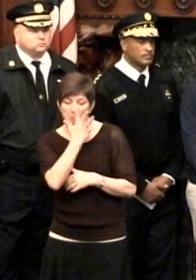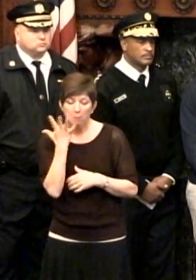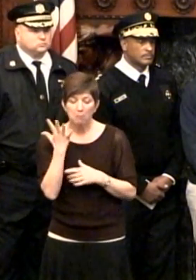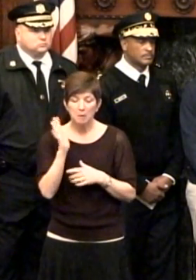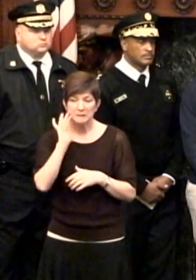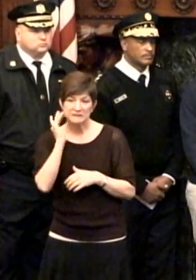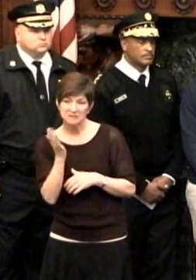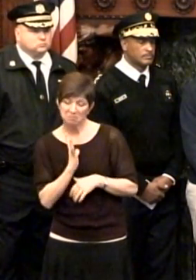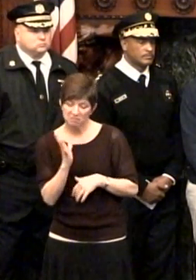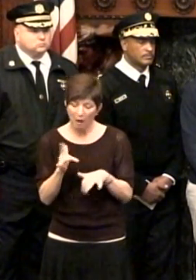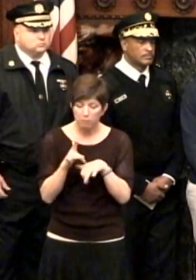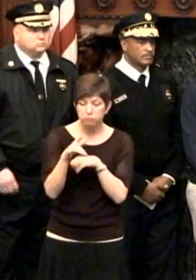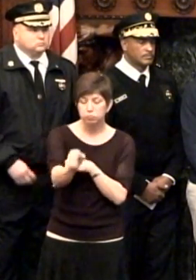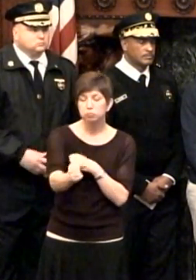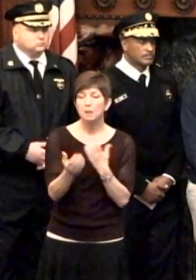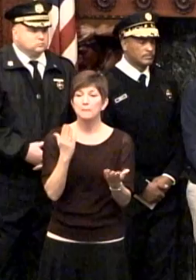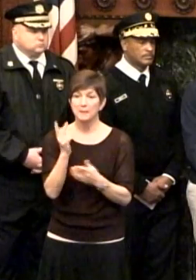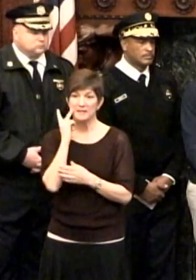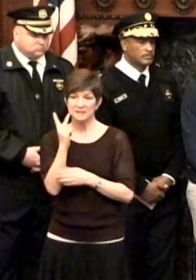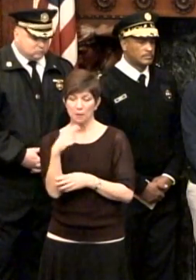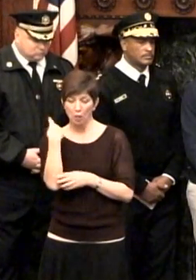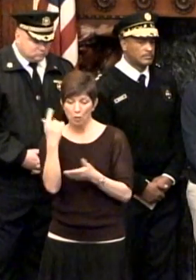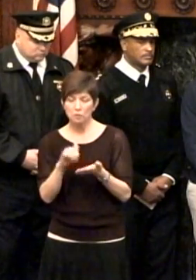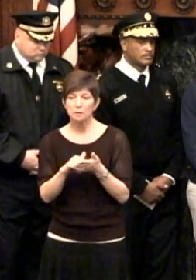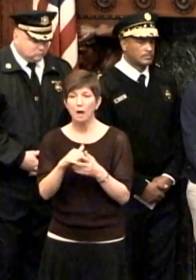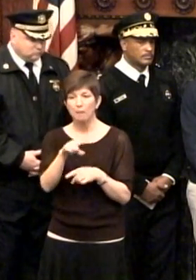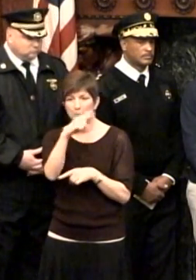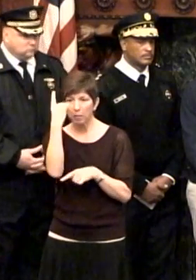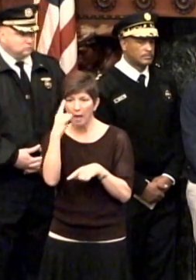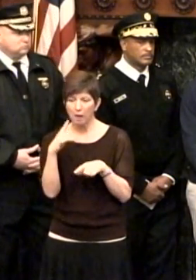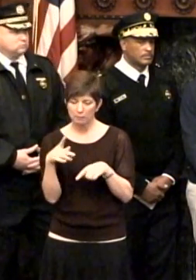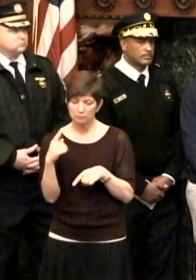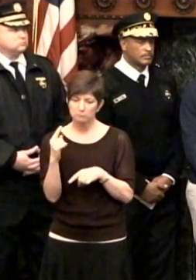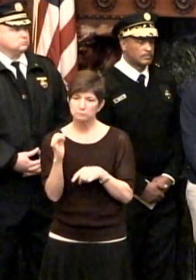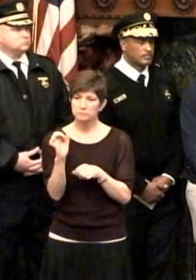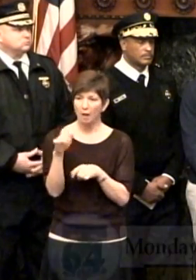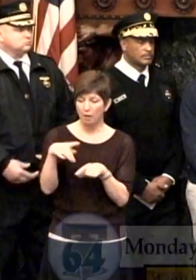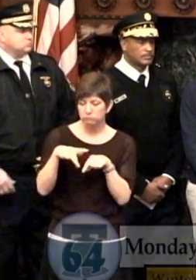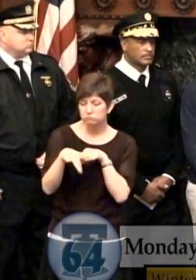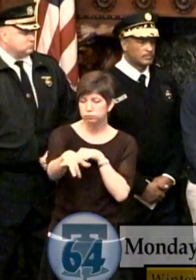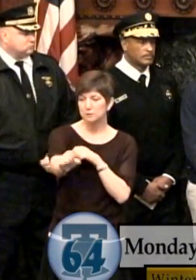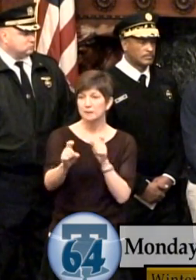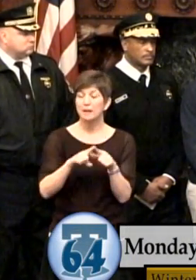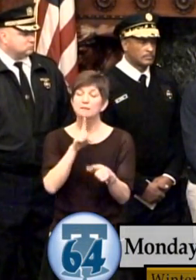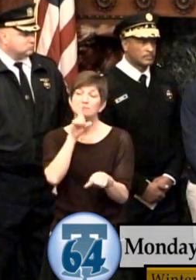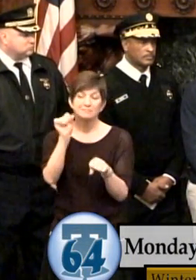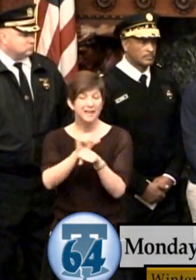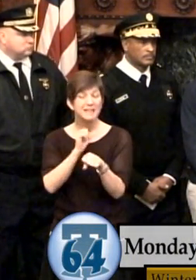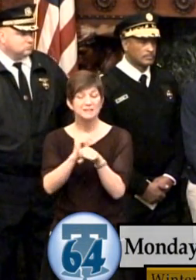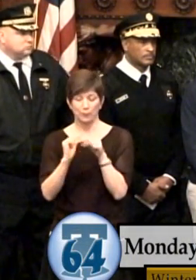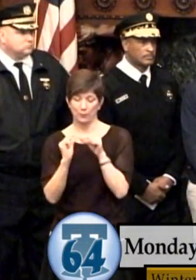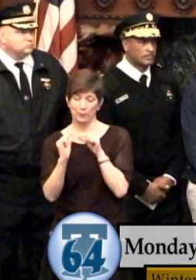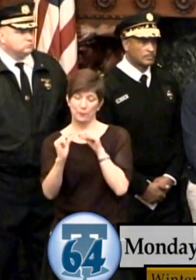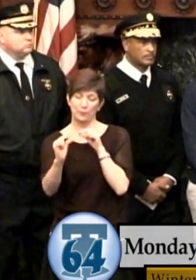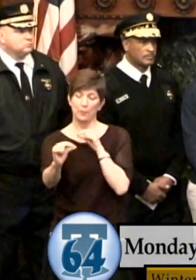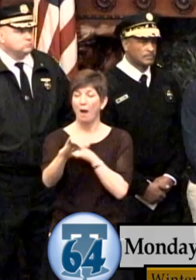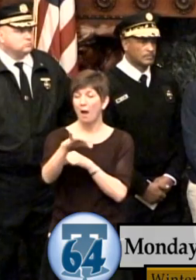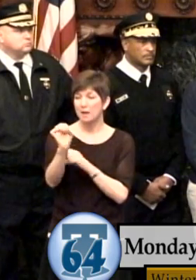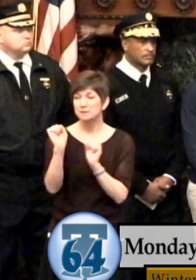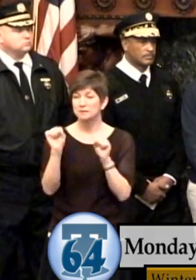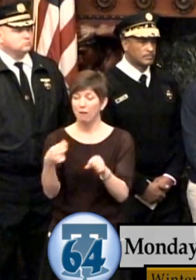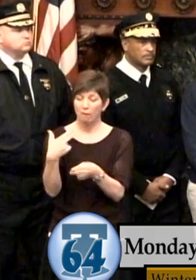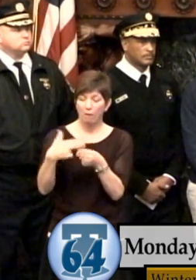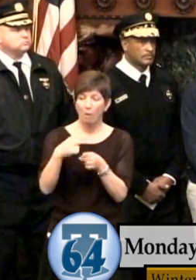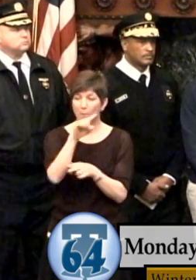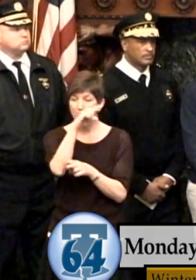open. You may even see what you think is blacktop. There actually could be a sheet of ice, a very thin sheet of ice, often referred